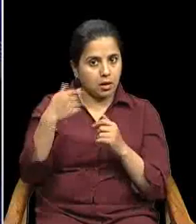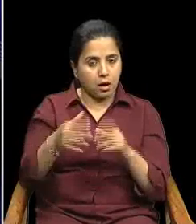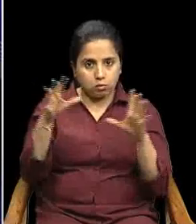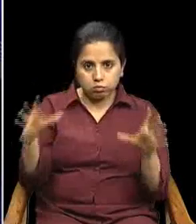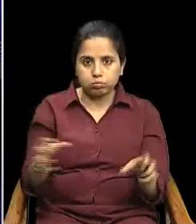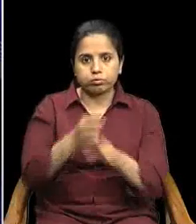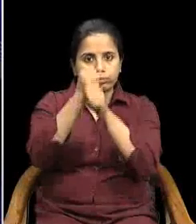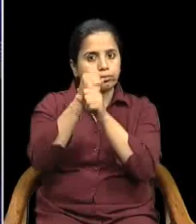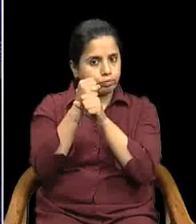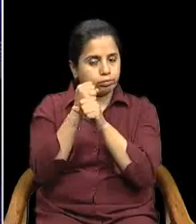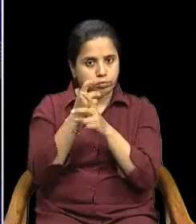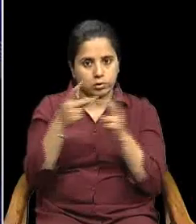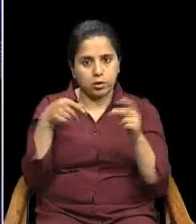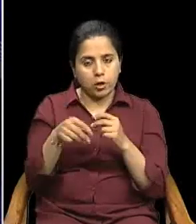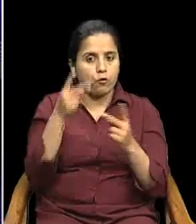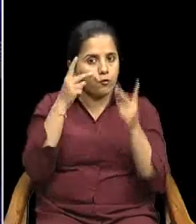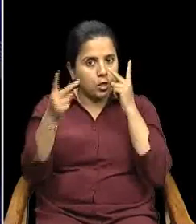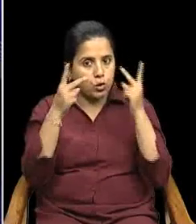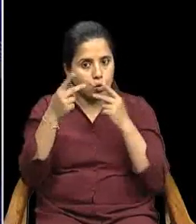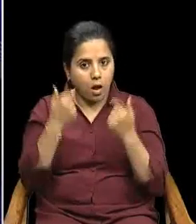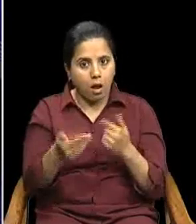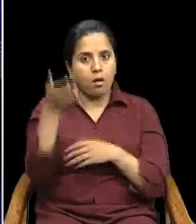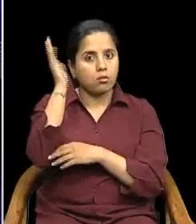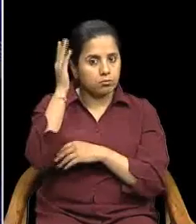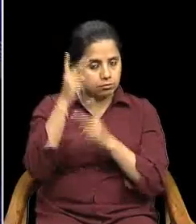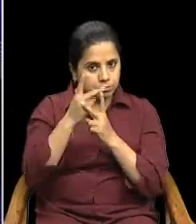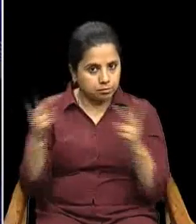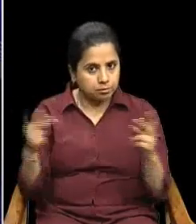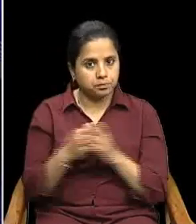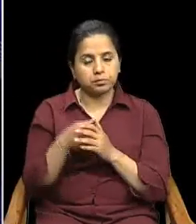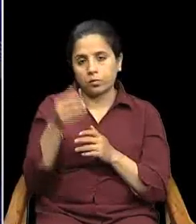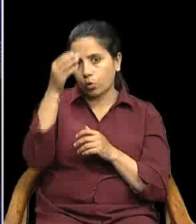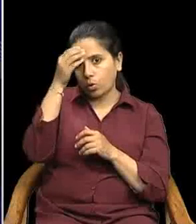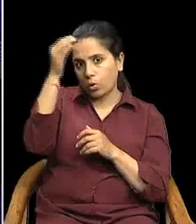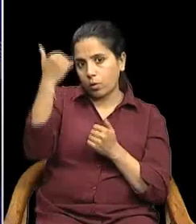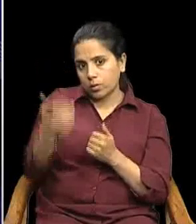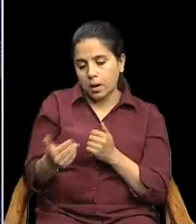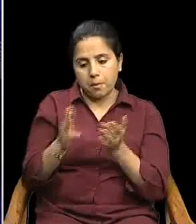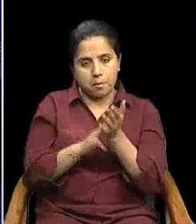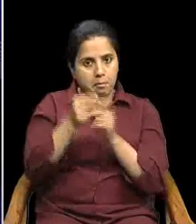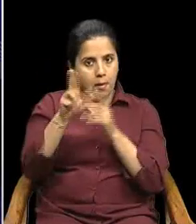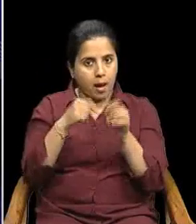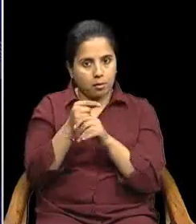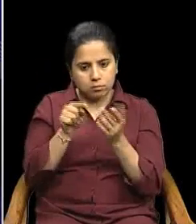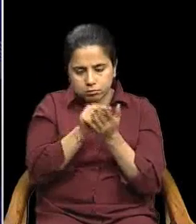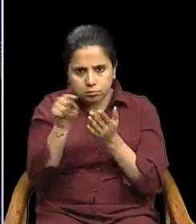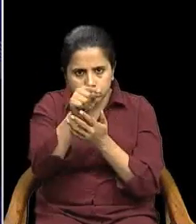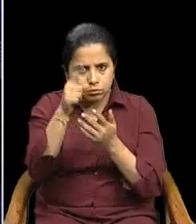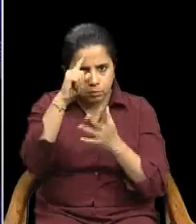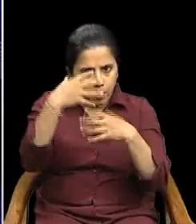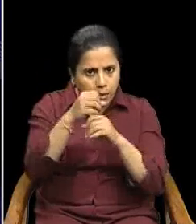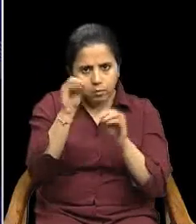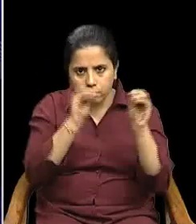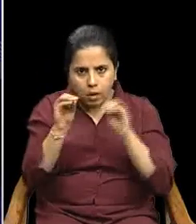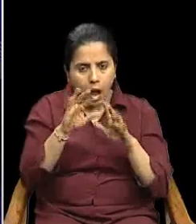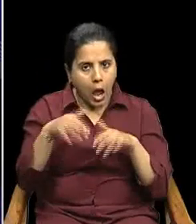summarizing, visual presentation, concept mapping are